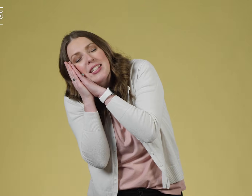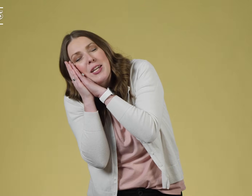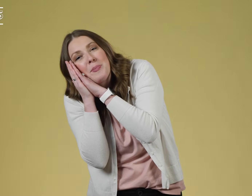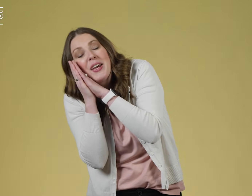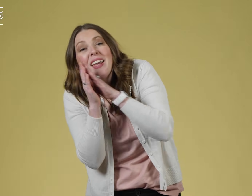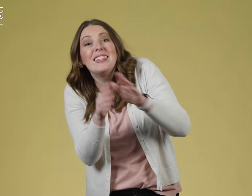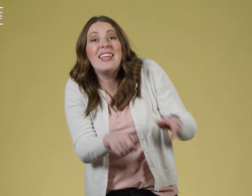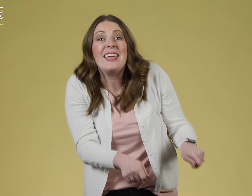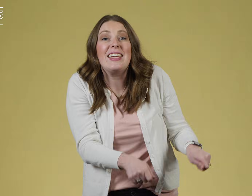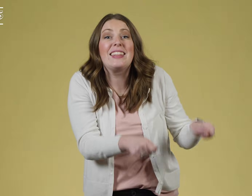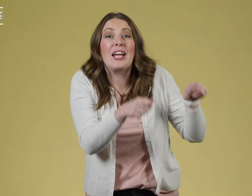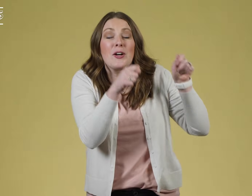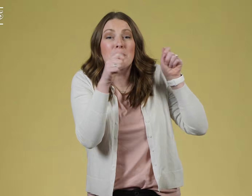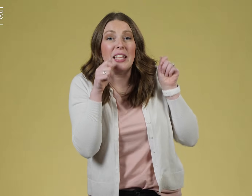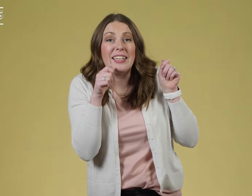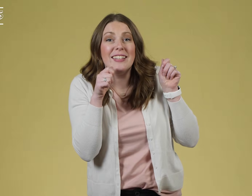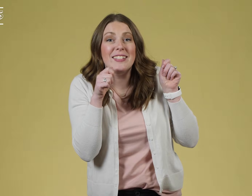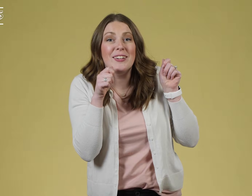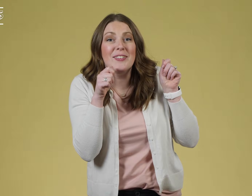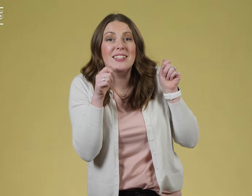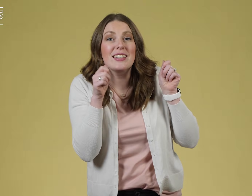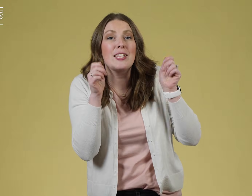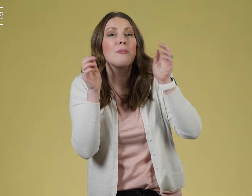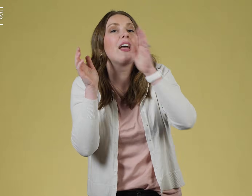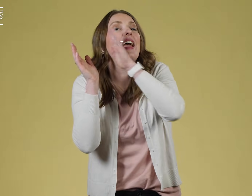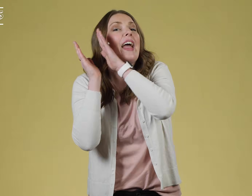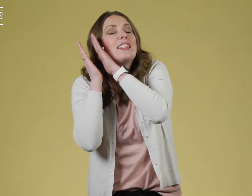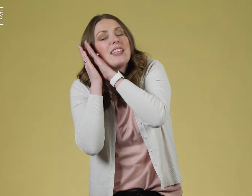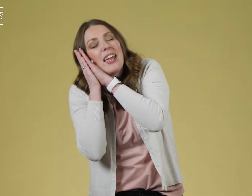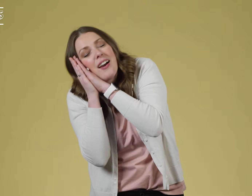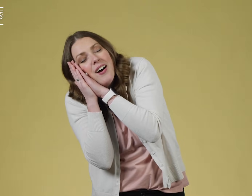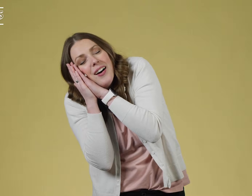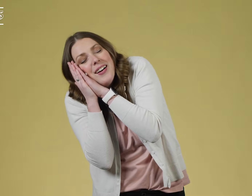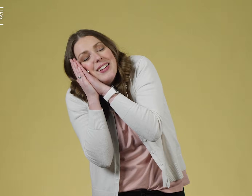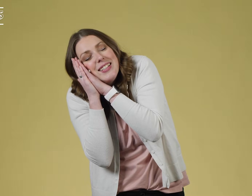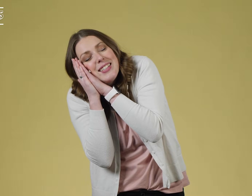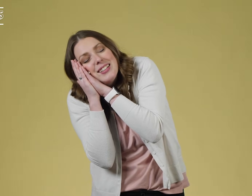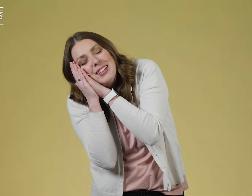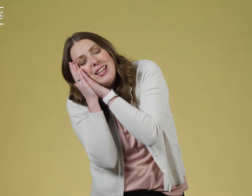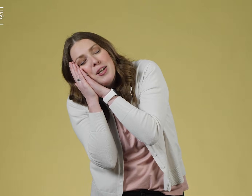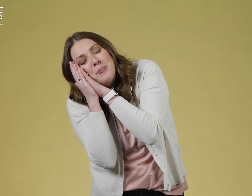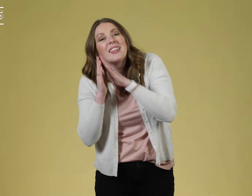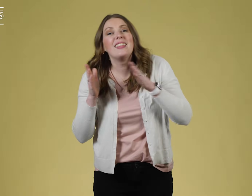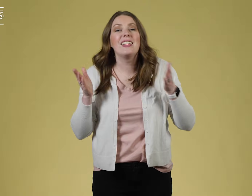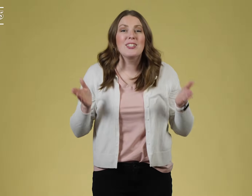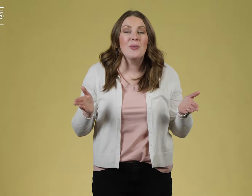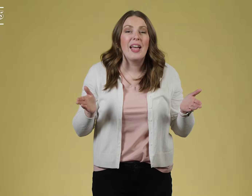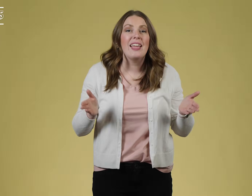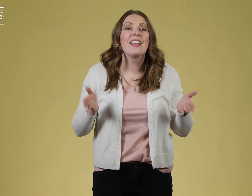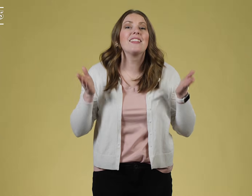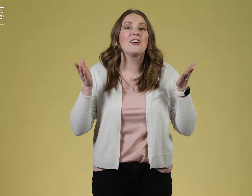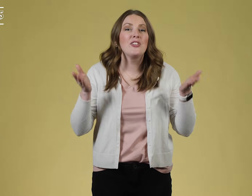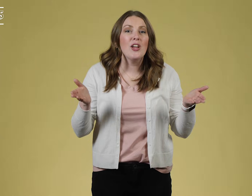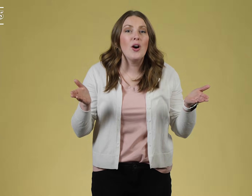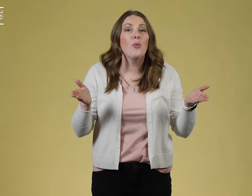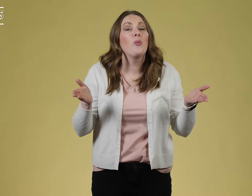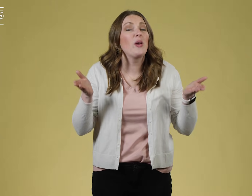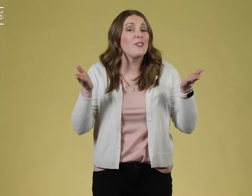sleep, taking their blanket to go to sleep, and saying, sleep. This way, they'll know whenever